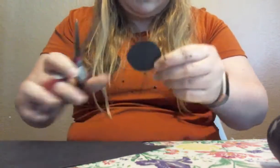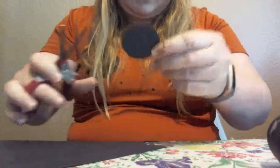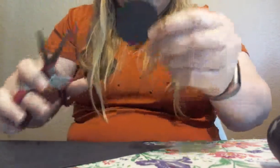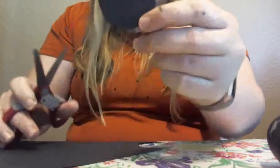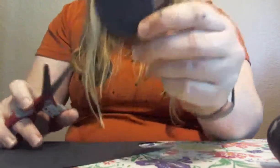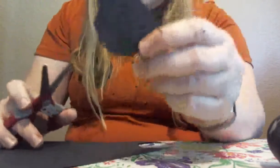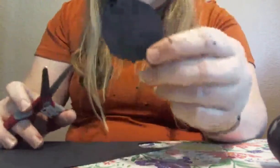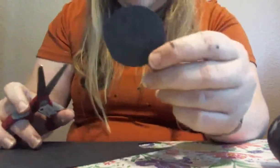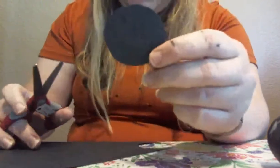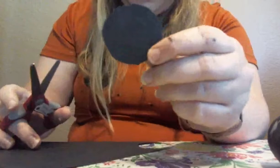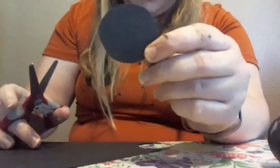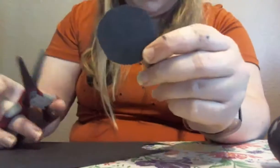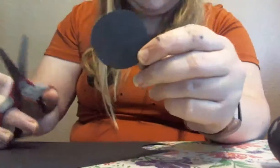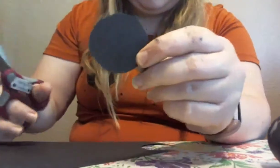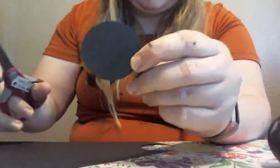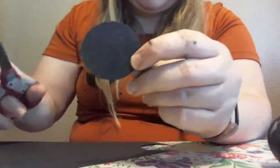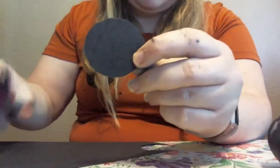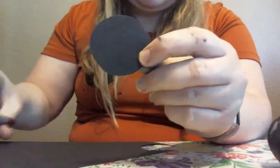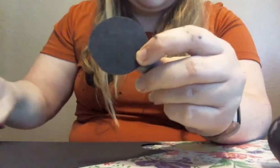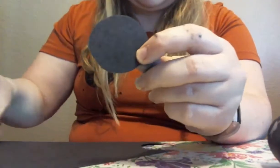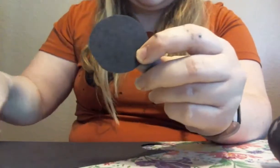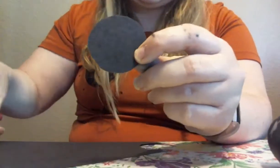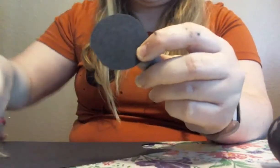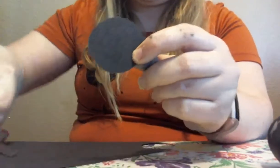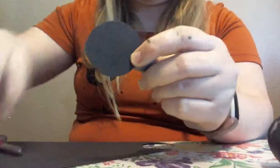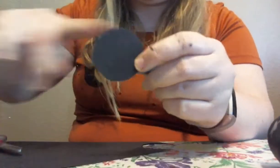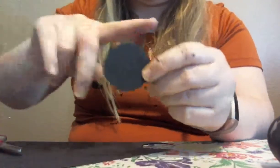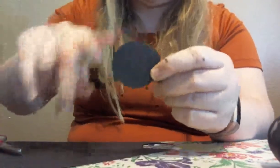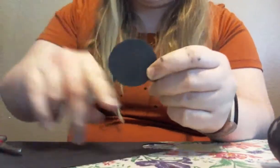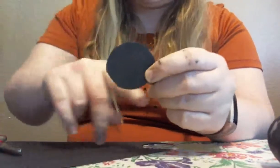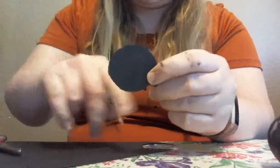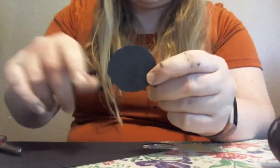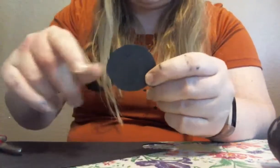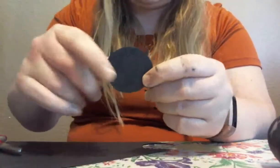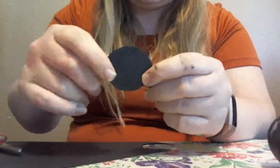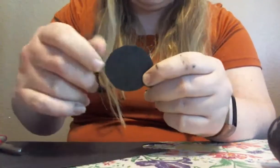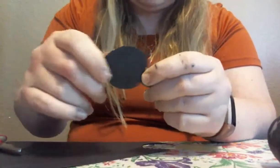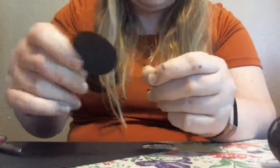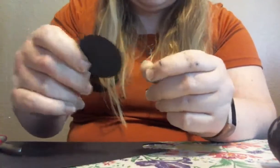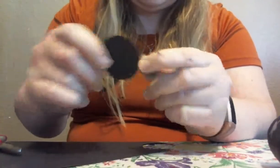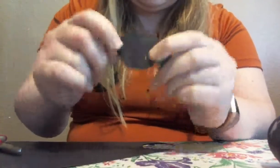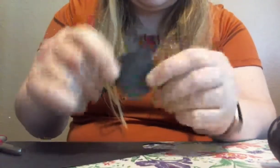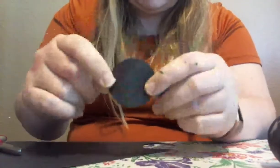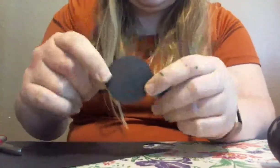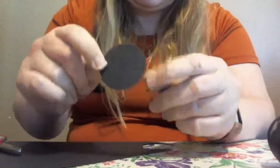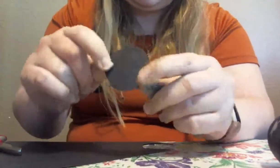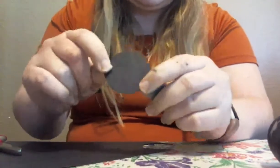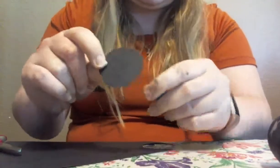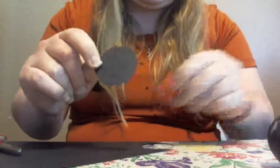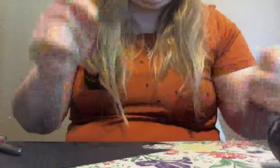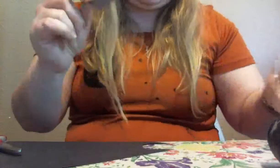Okay, so now I have my nice circle, and now what you're going to do